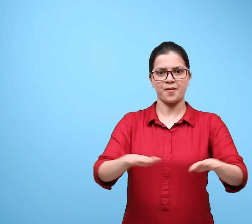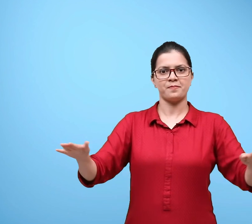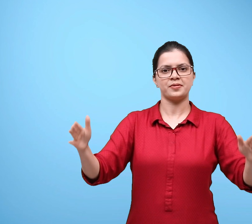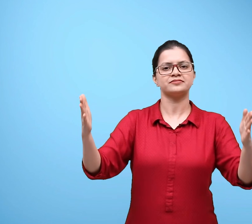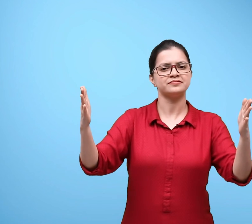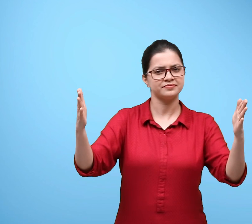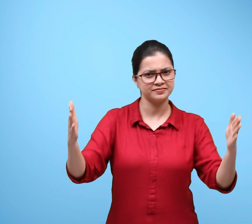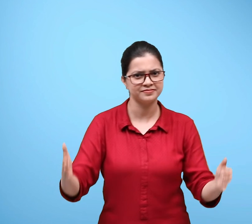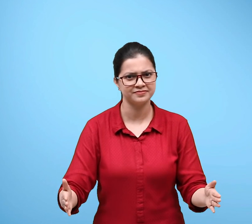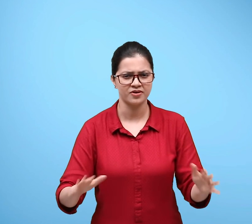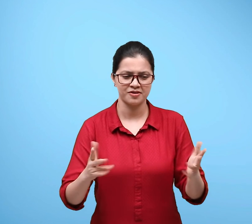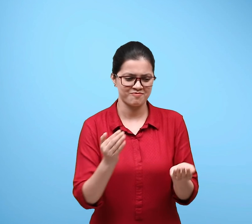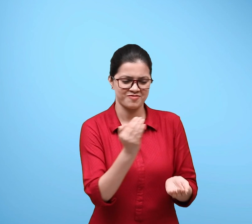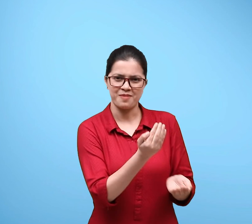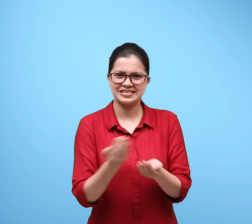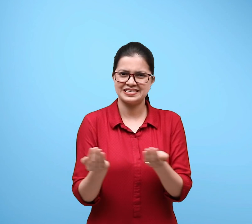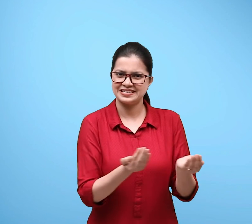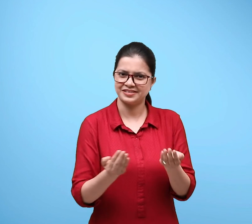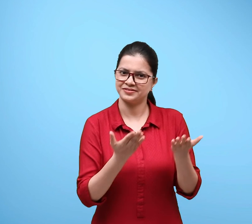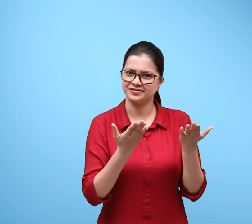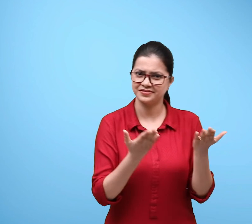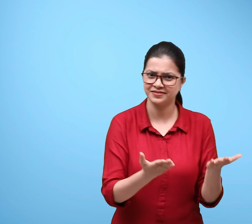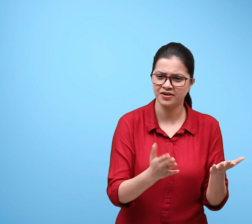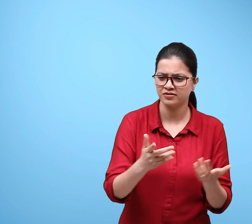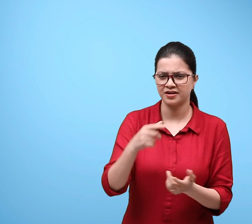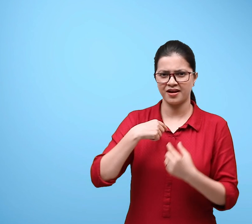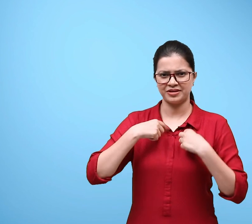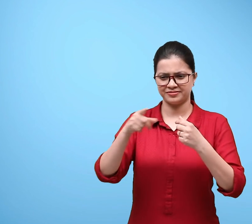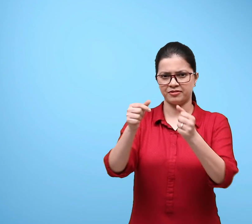table, baby, cupboard.